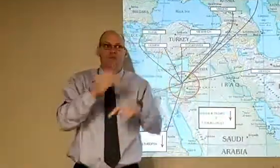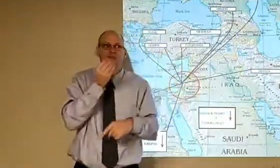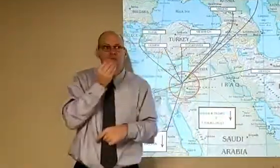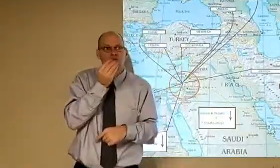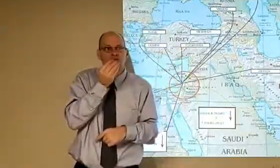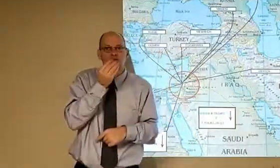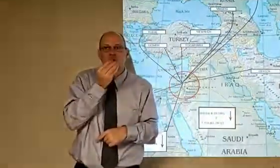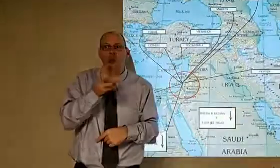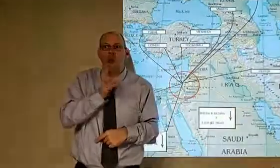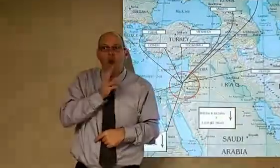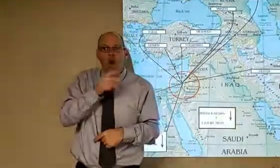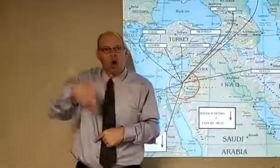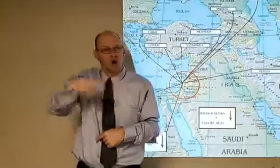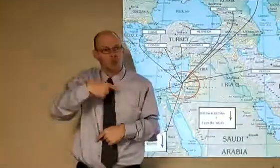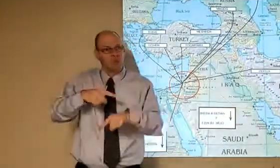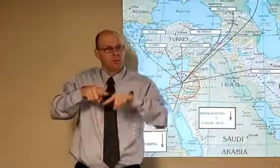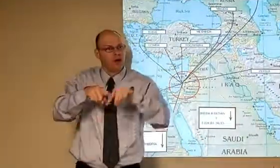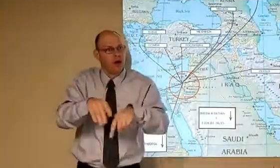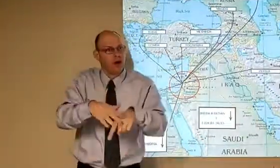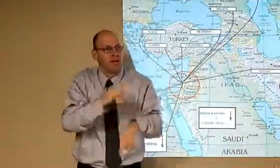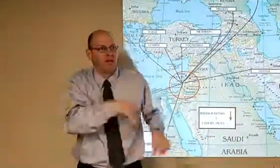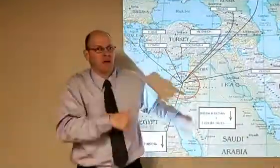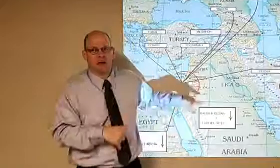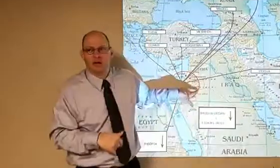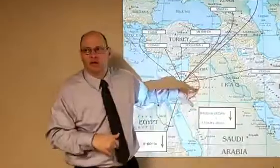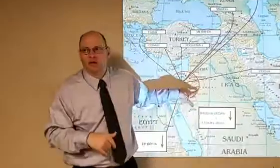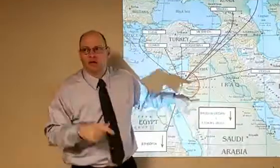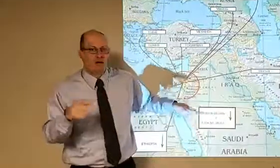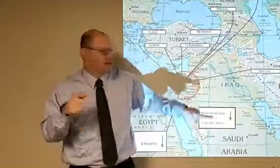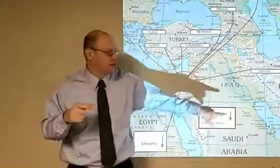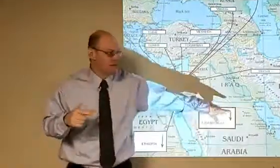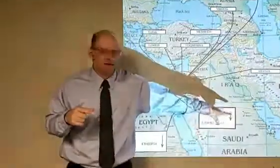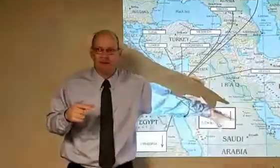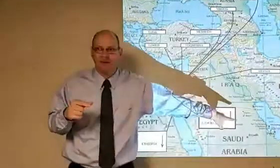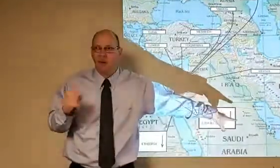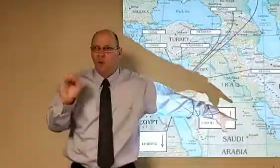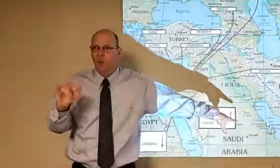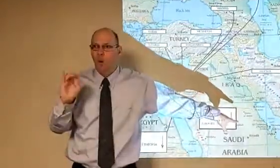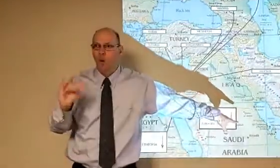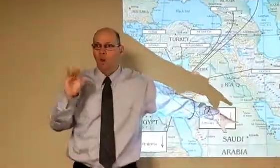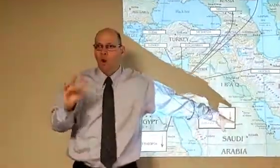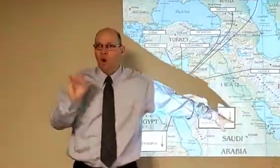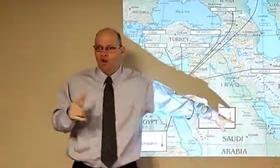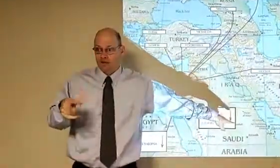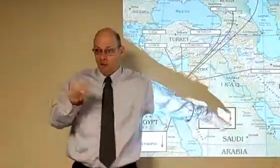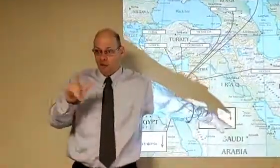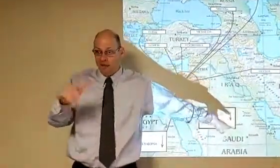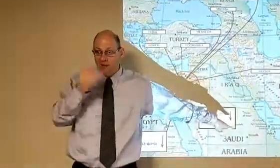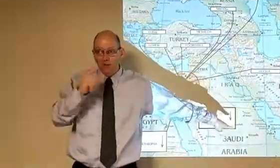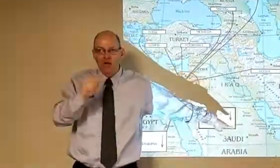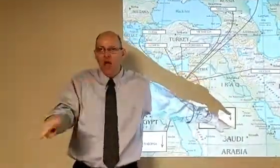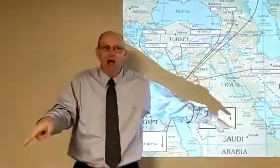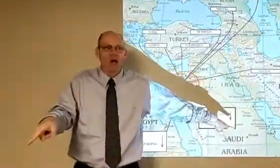on oil. They focus on food and water, and people depend on them. Here in this other country, it's